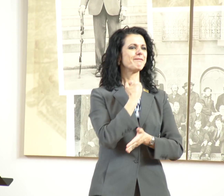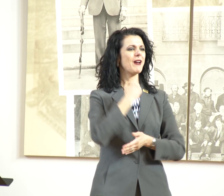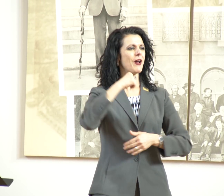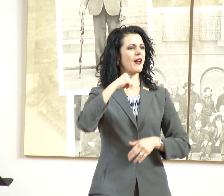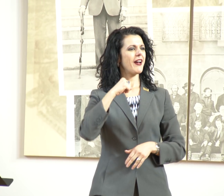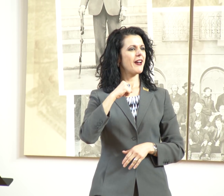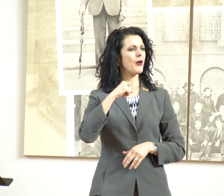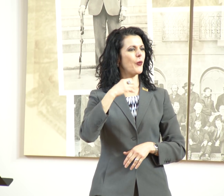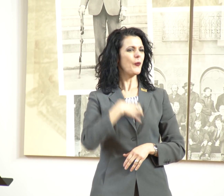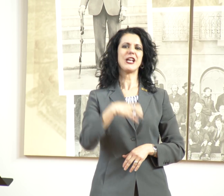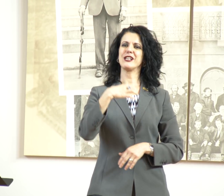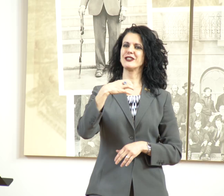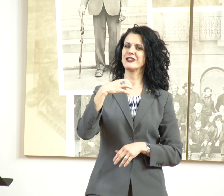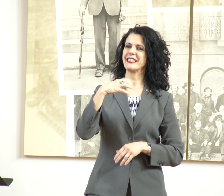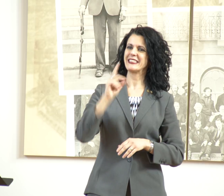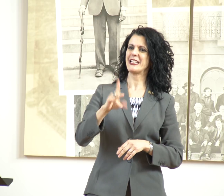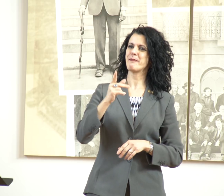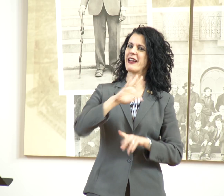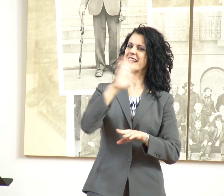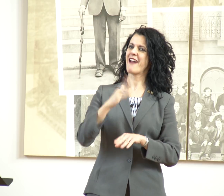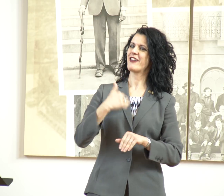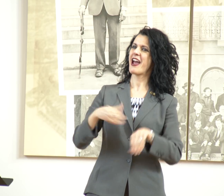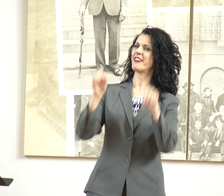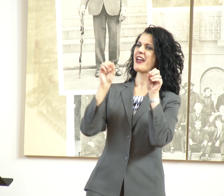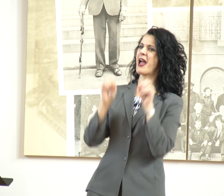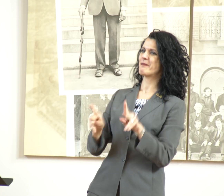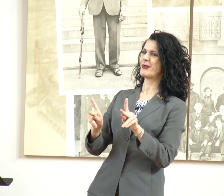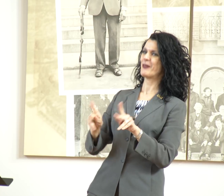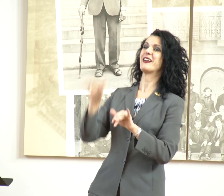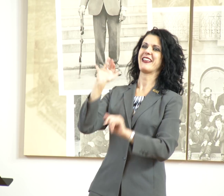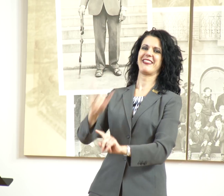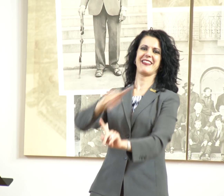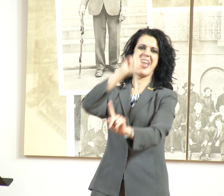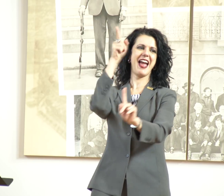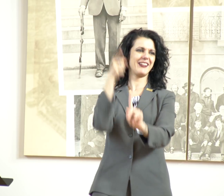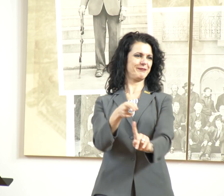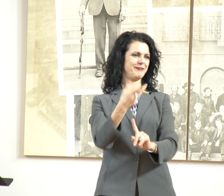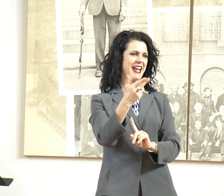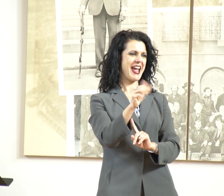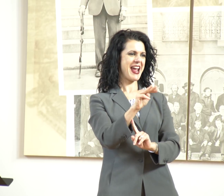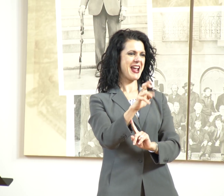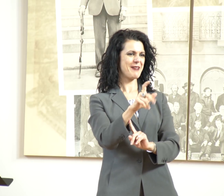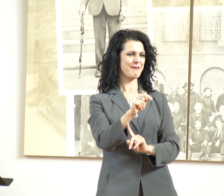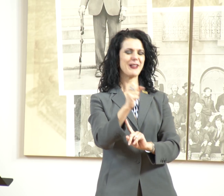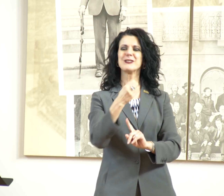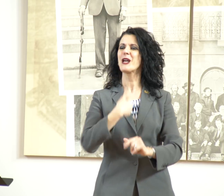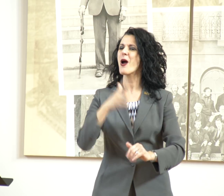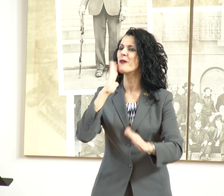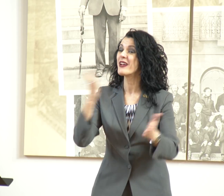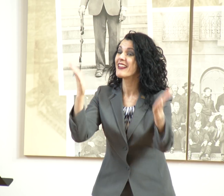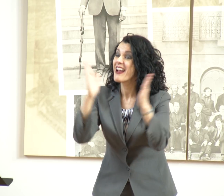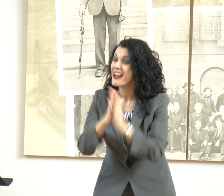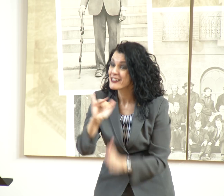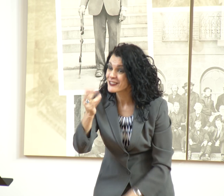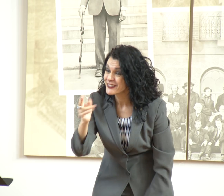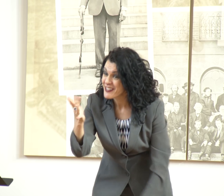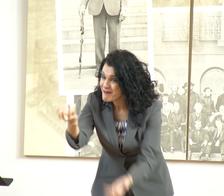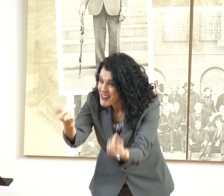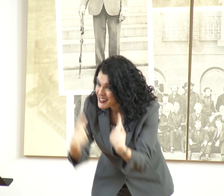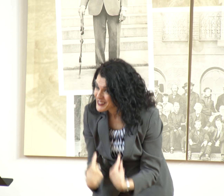in, but that he looked back and wished that he had the opportunity to play in Hamlet, which he never